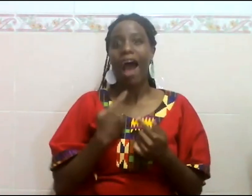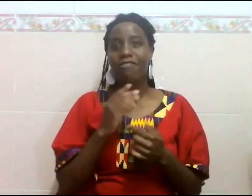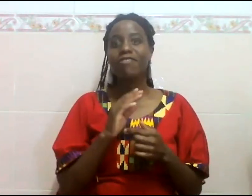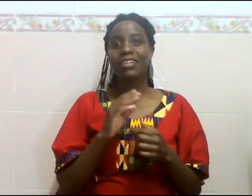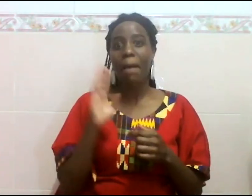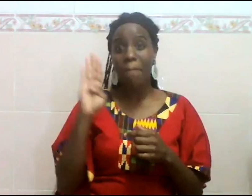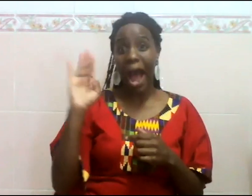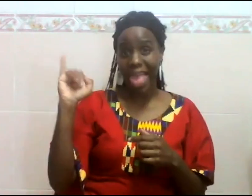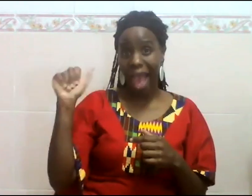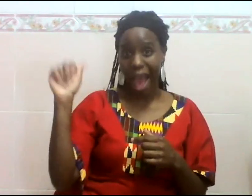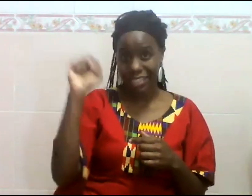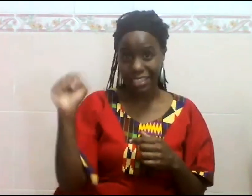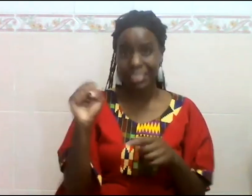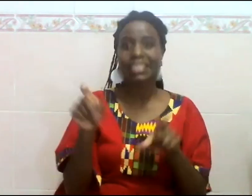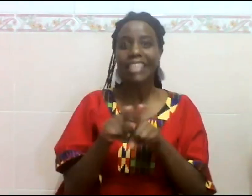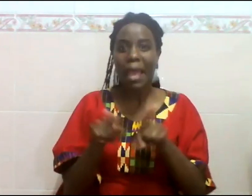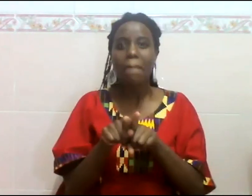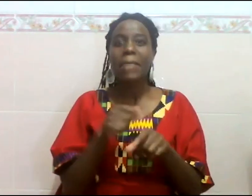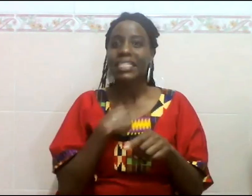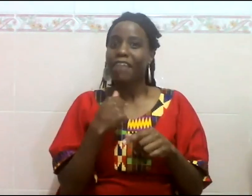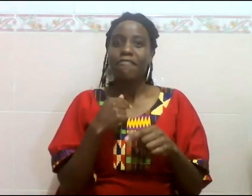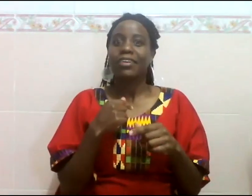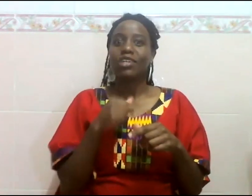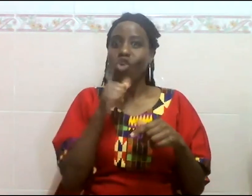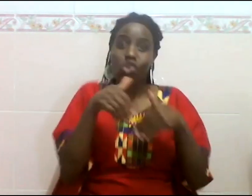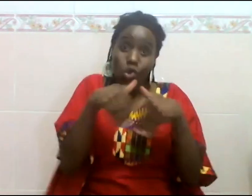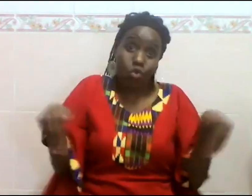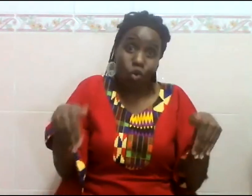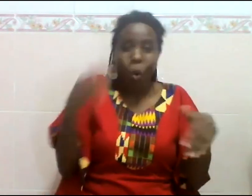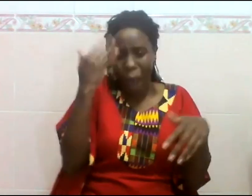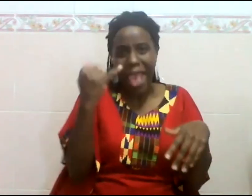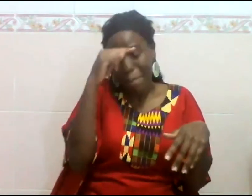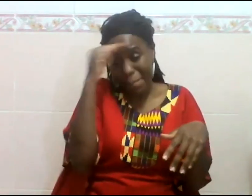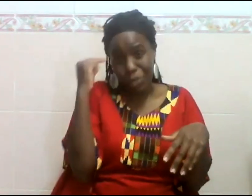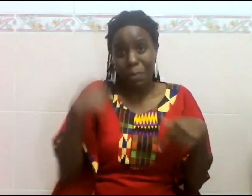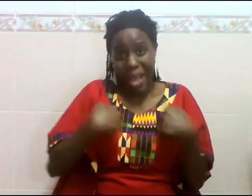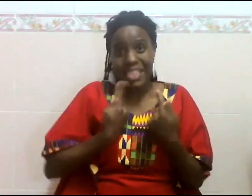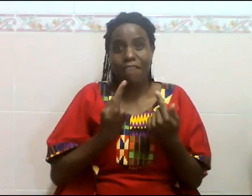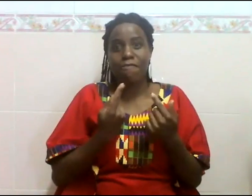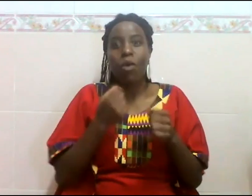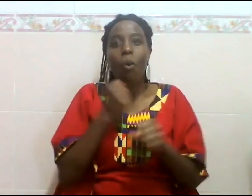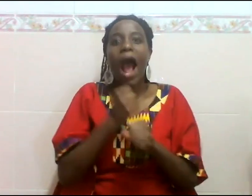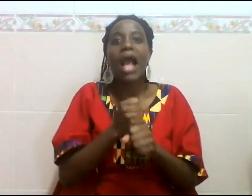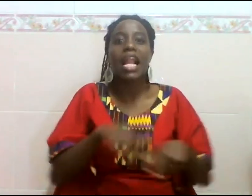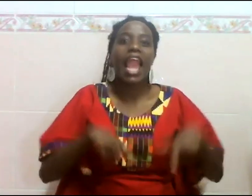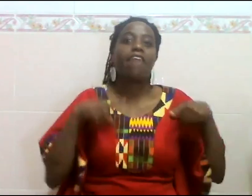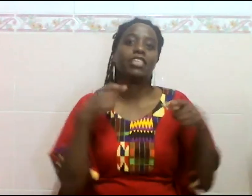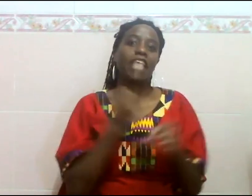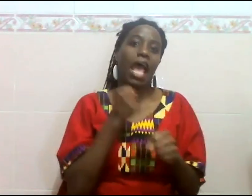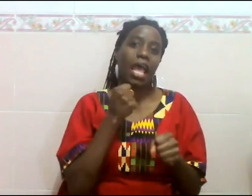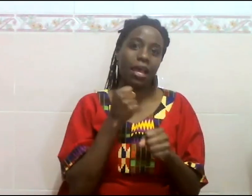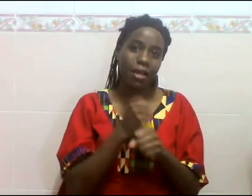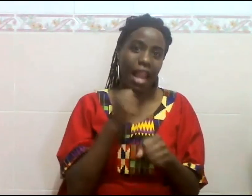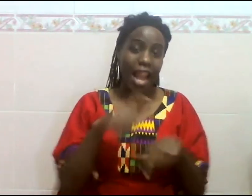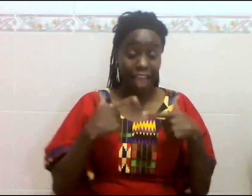very niche-y into like the kind of research that I used to do. So I learned something else today. So thanks for that.